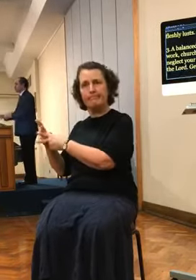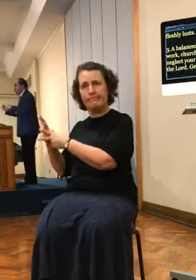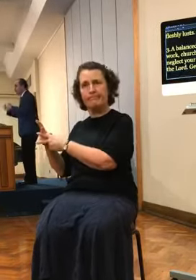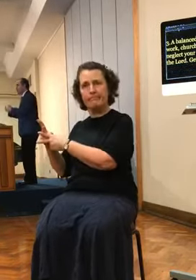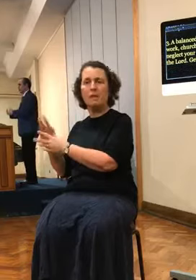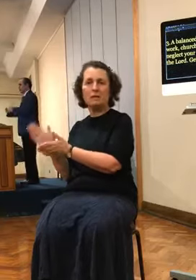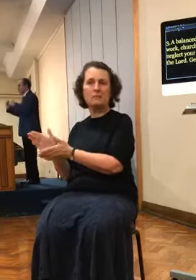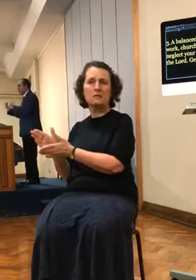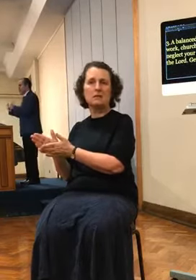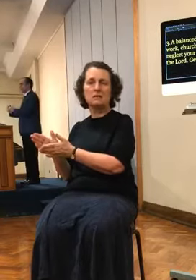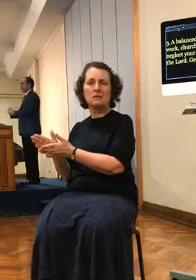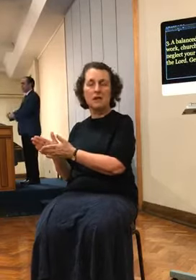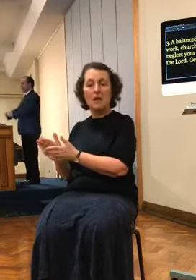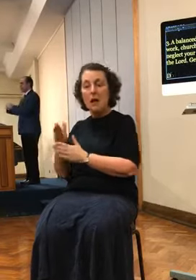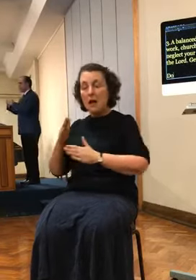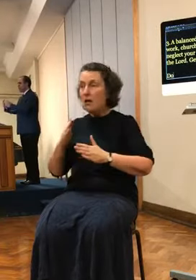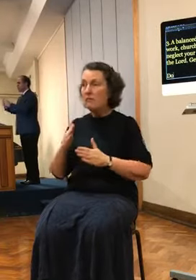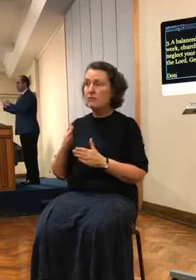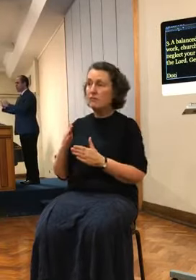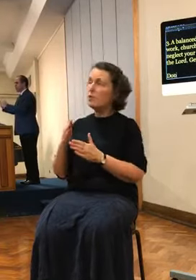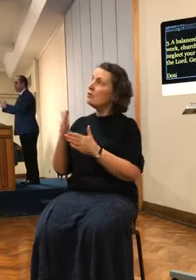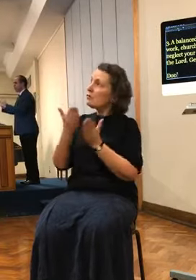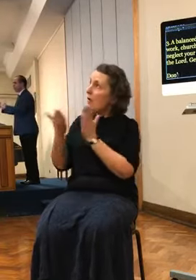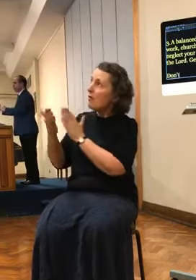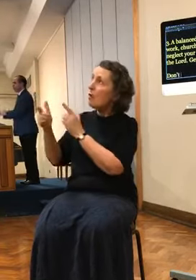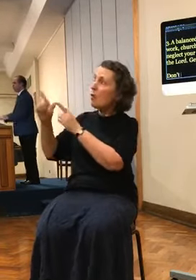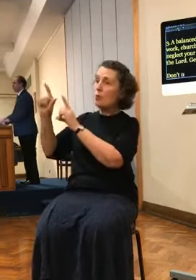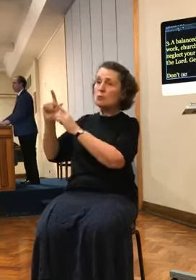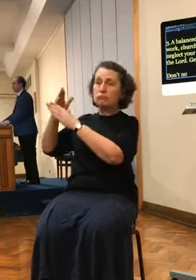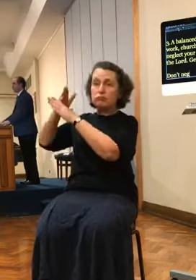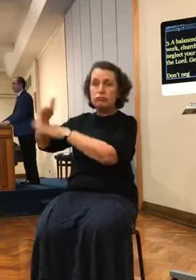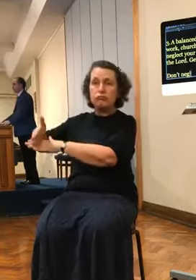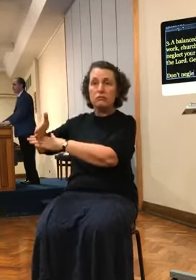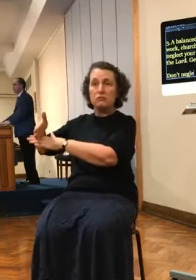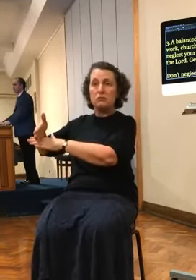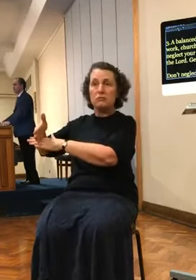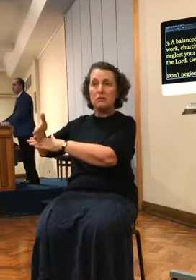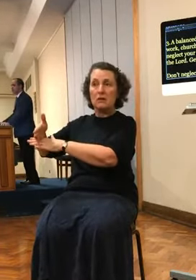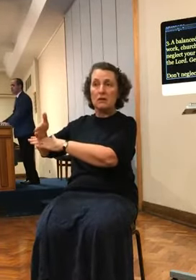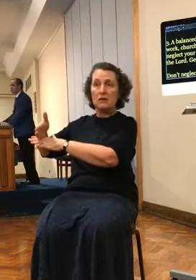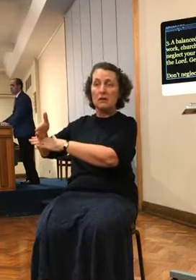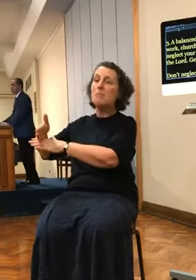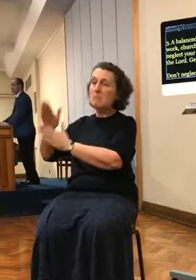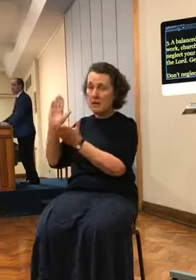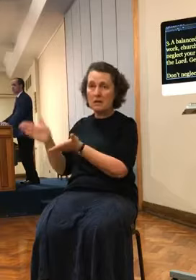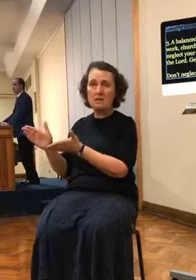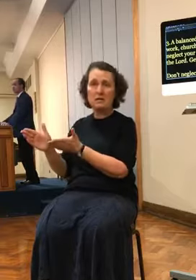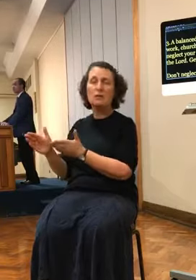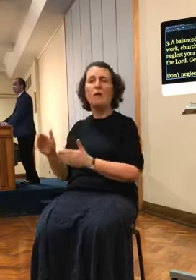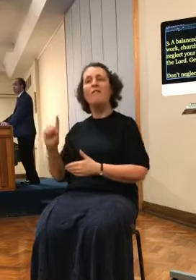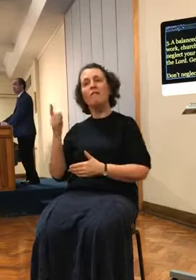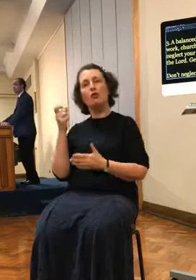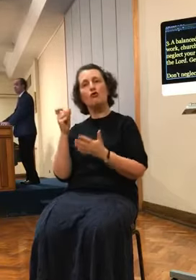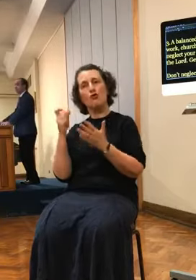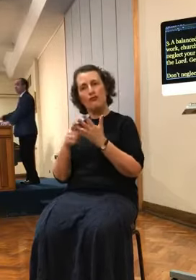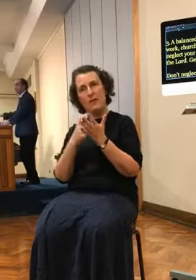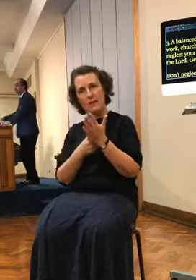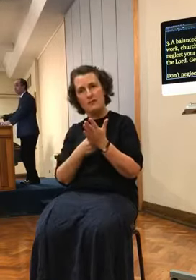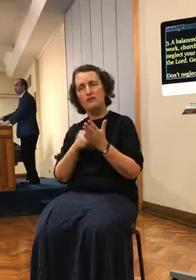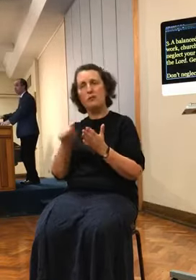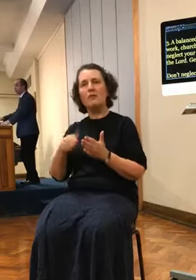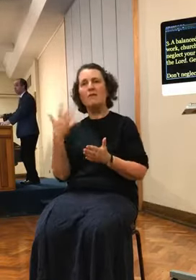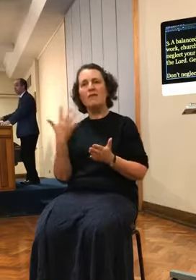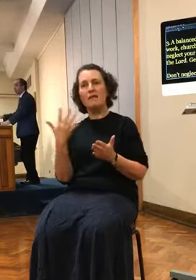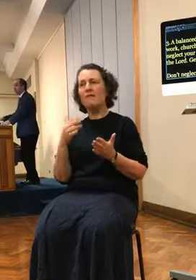Lord. Toil, labor, knowing that your labor will not be in vain in the Lord. 1 Corinthians 15, verse 58. It